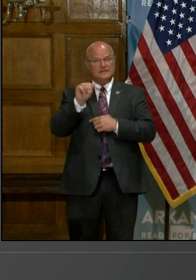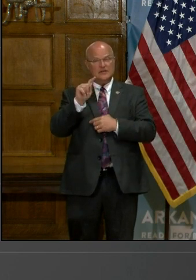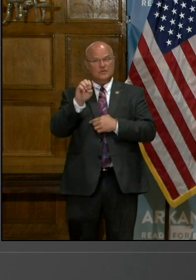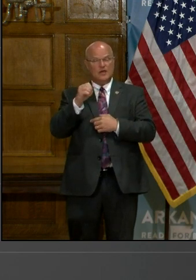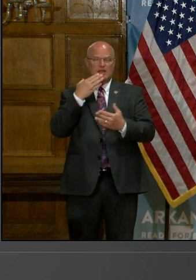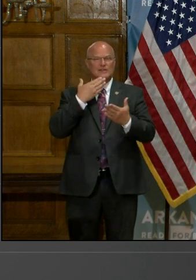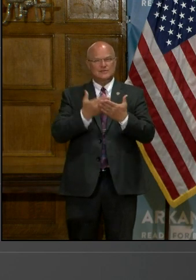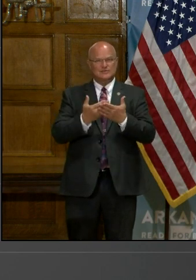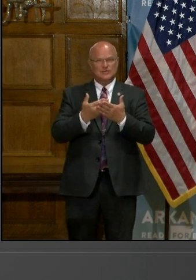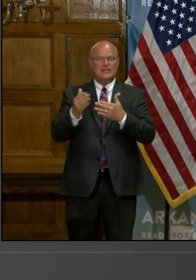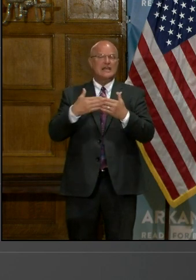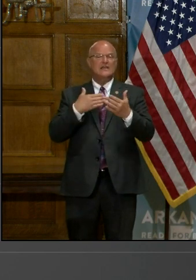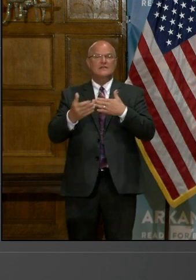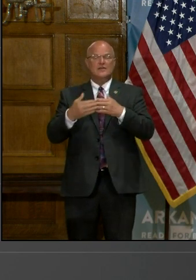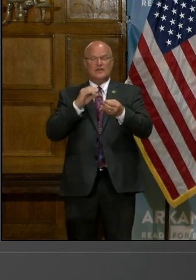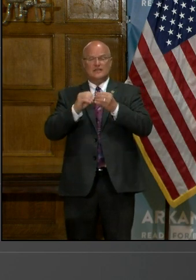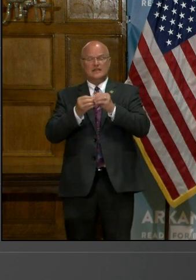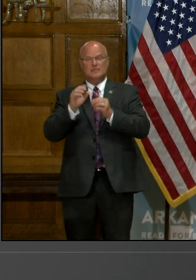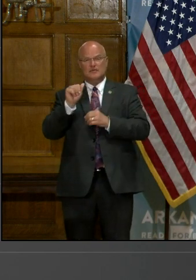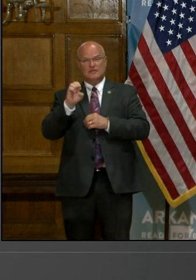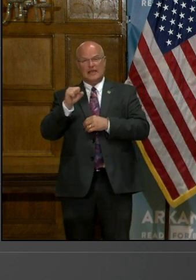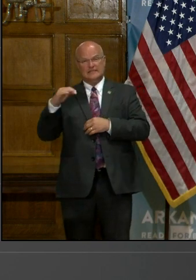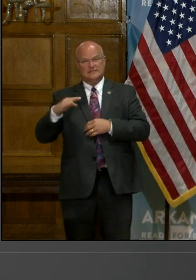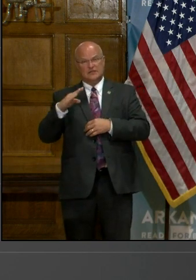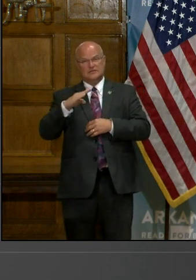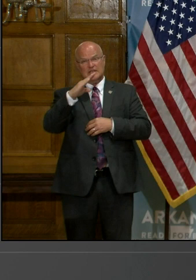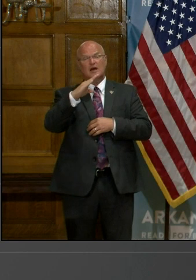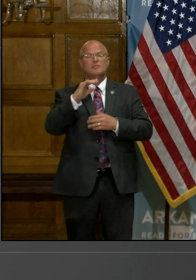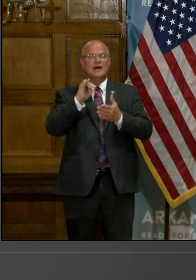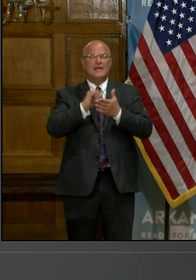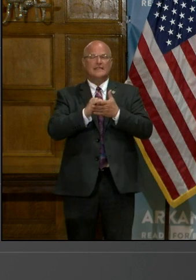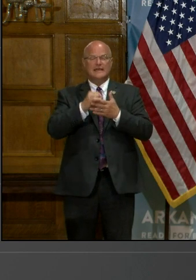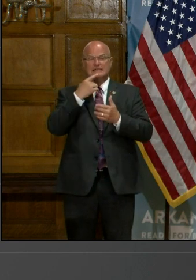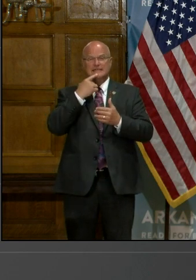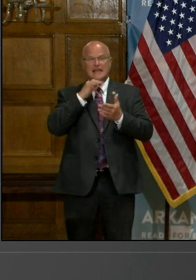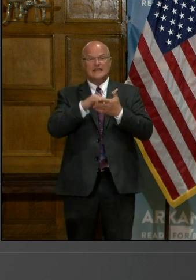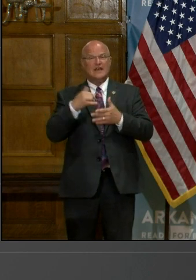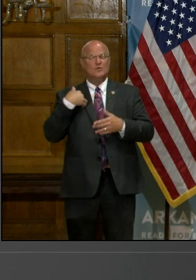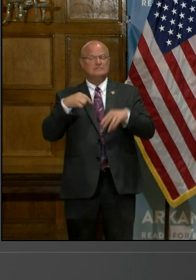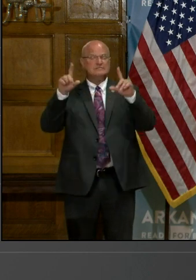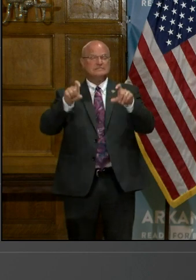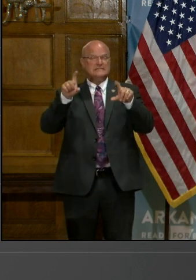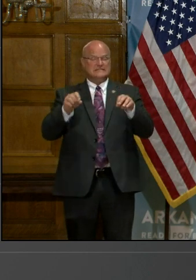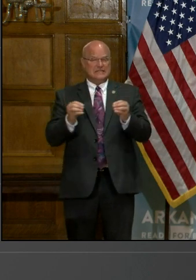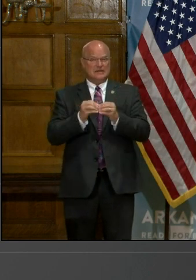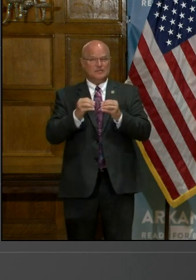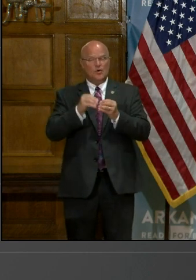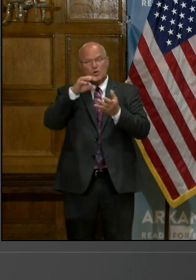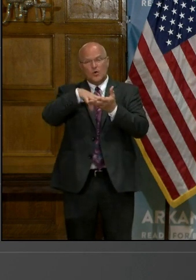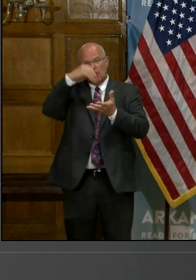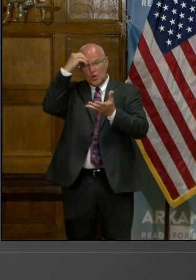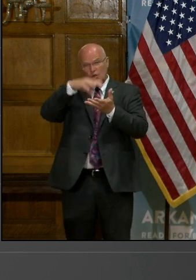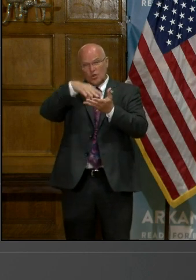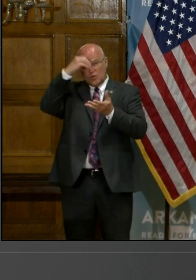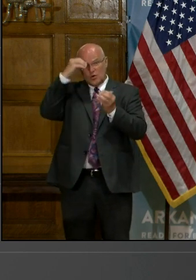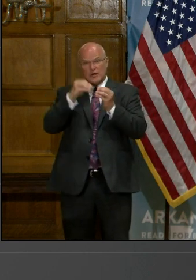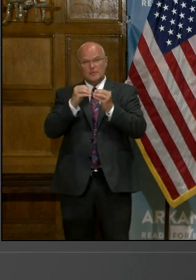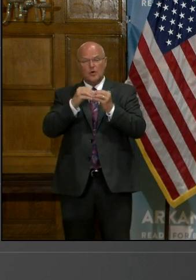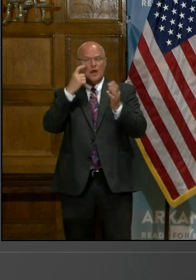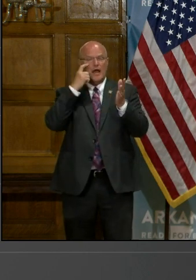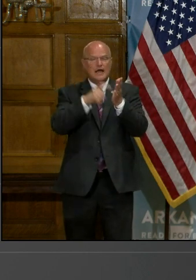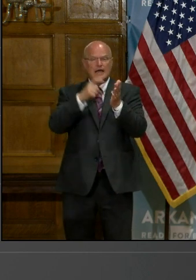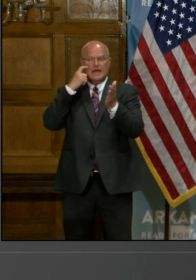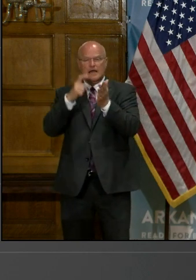is very good, even though the number of cases goes up, which simply says that we're testing more, we're learning more, and we're